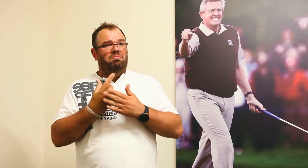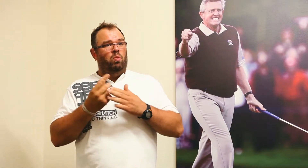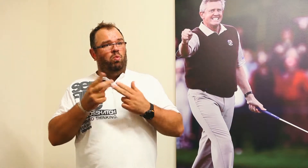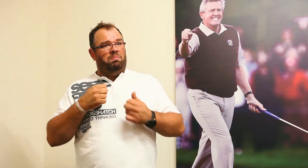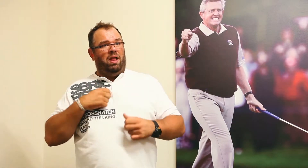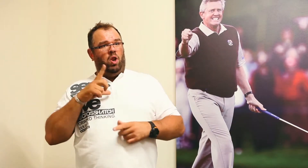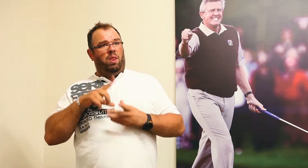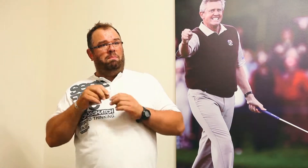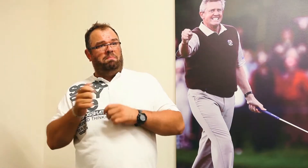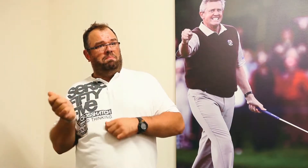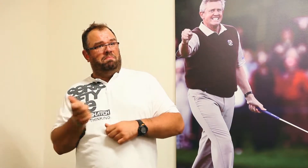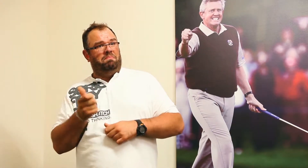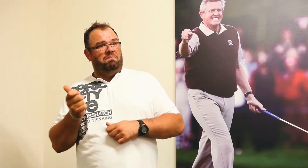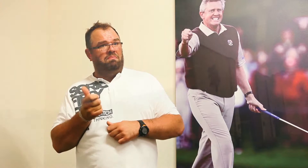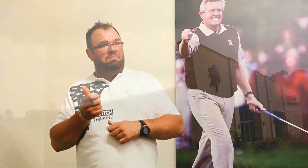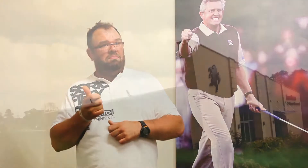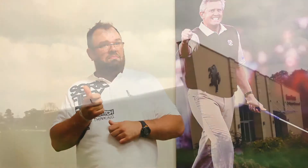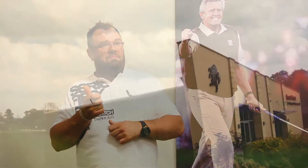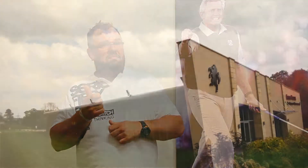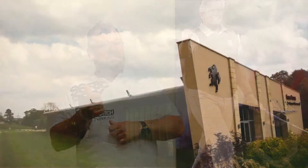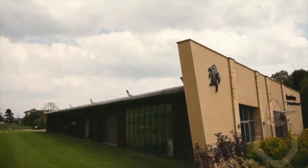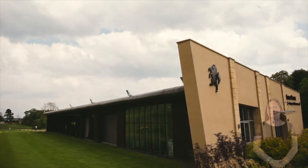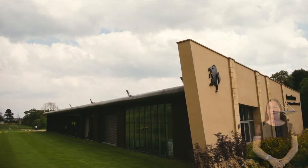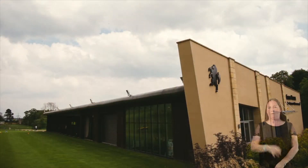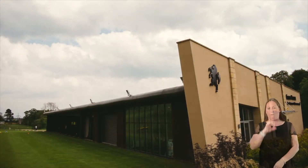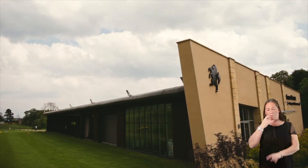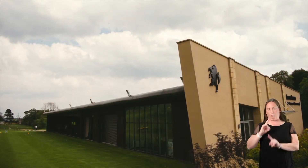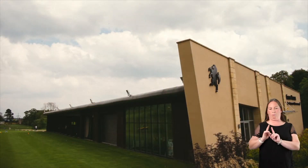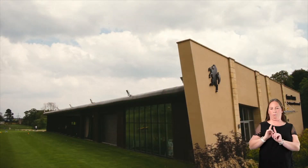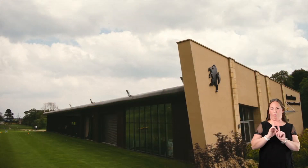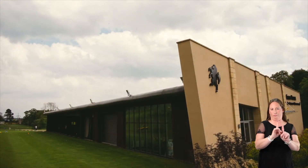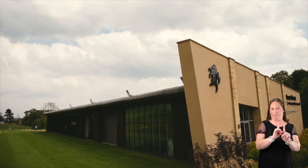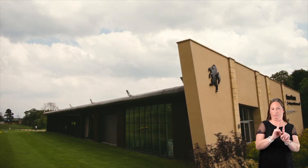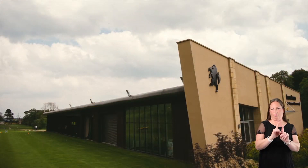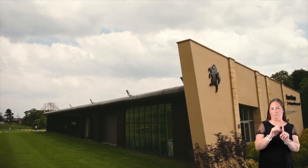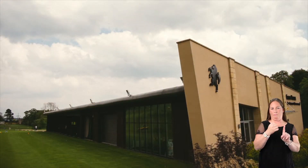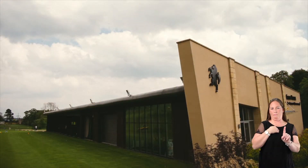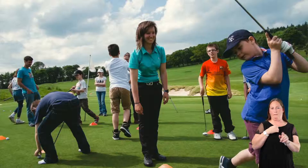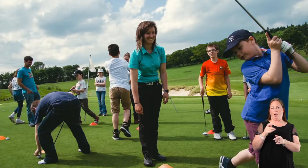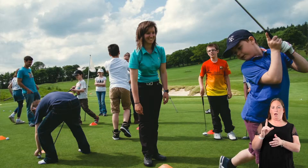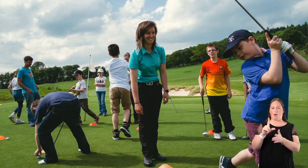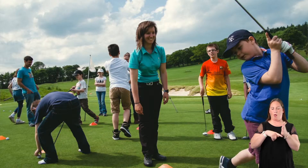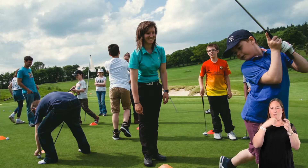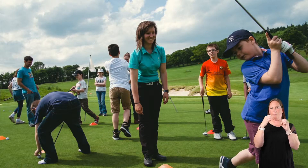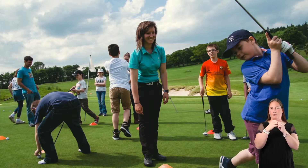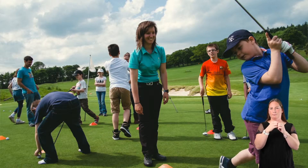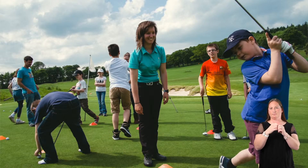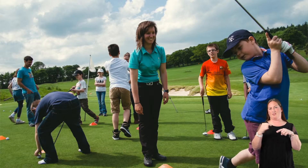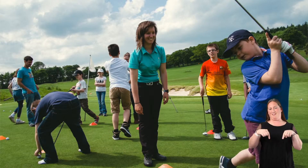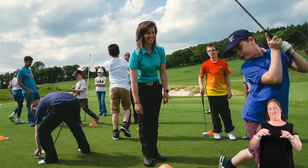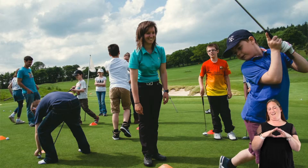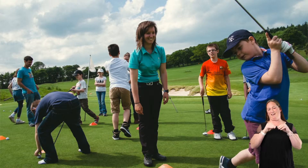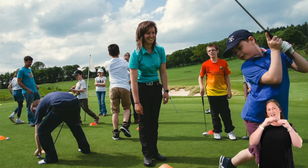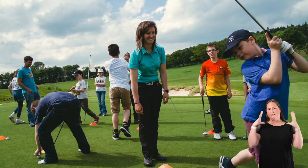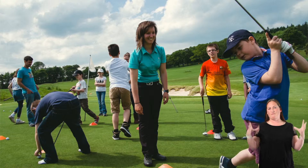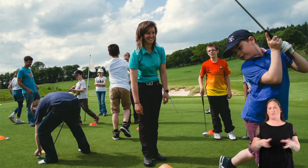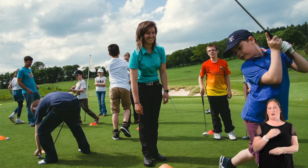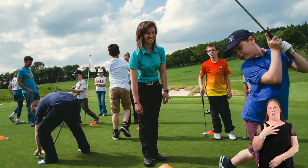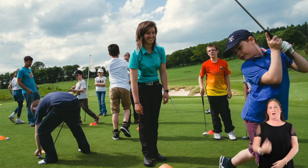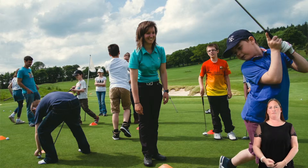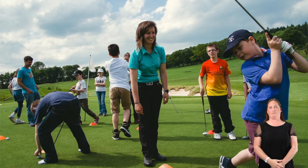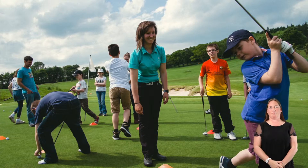12 and he's coming with me to my golf club now. I think here, they've got everything here at Close